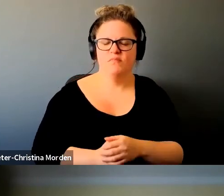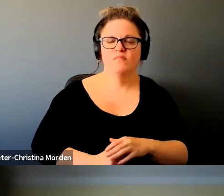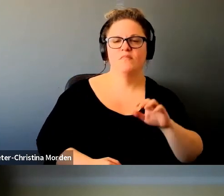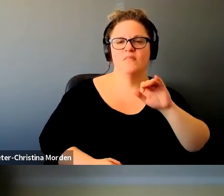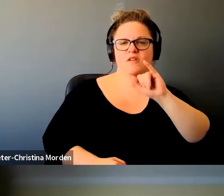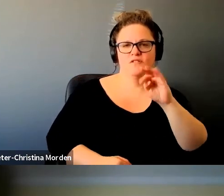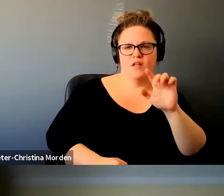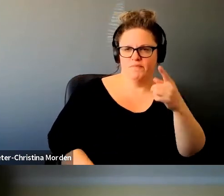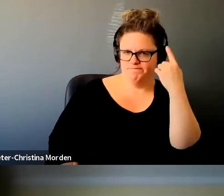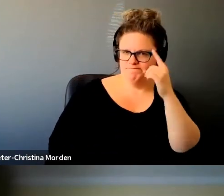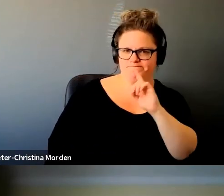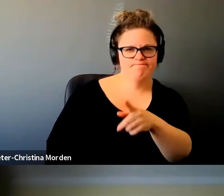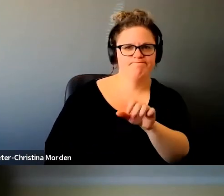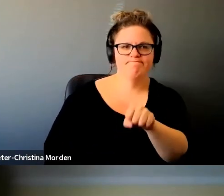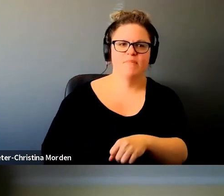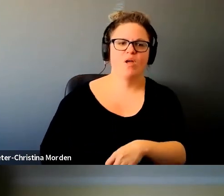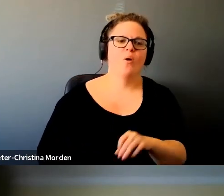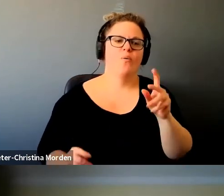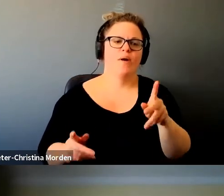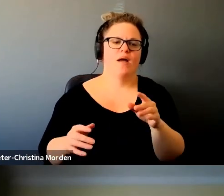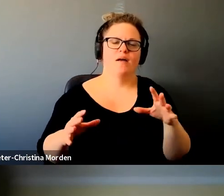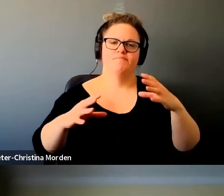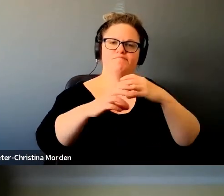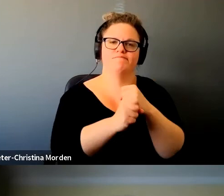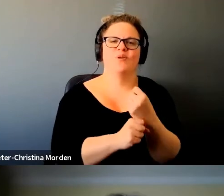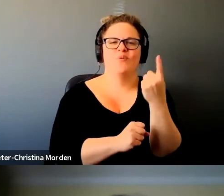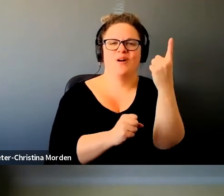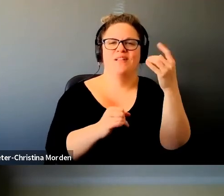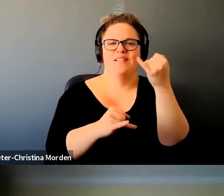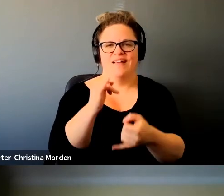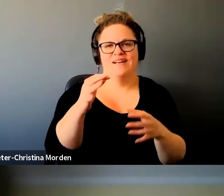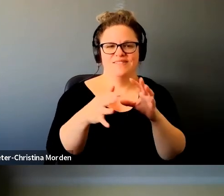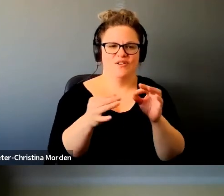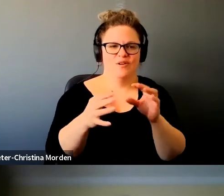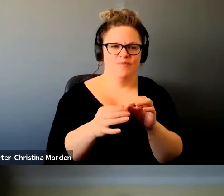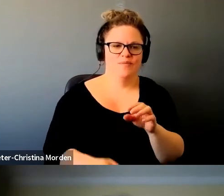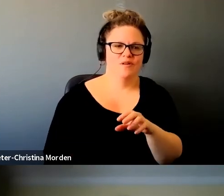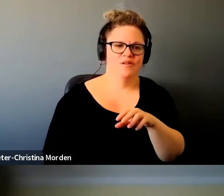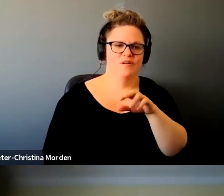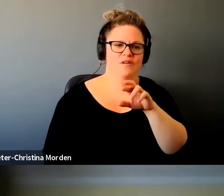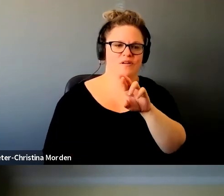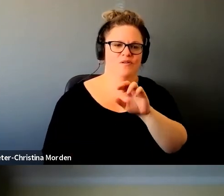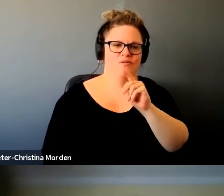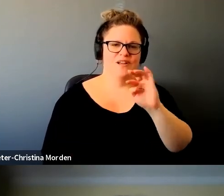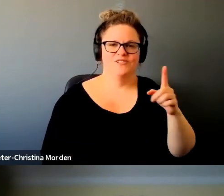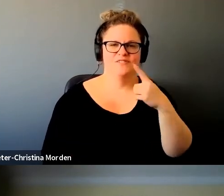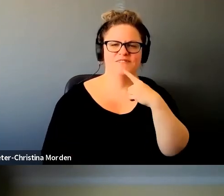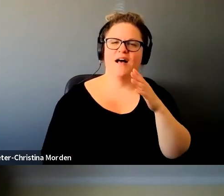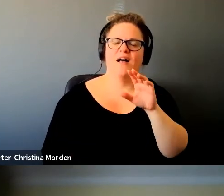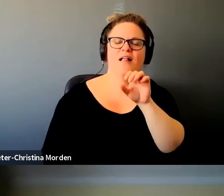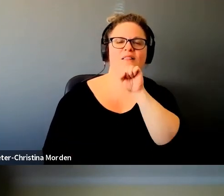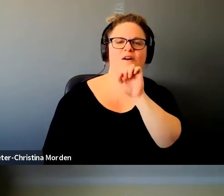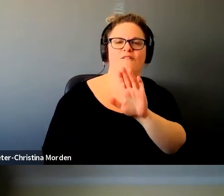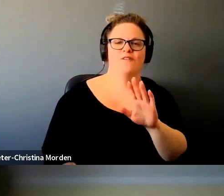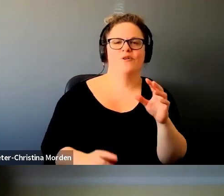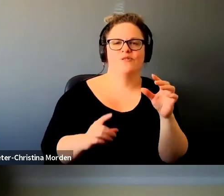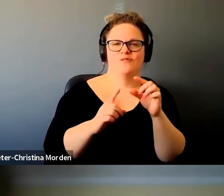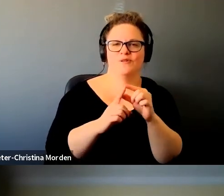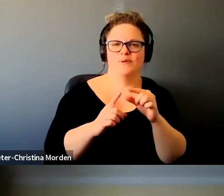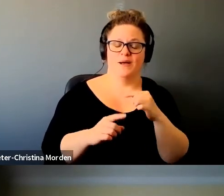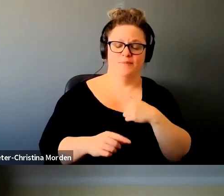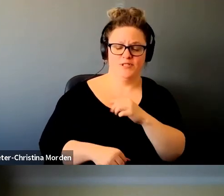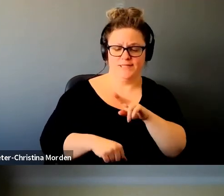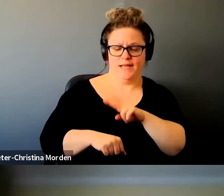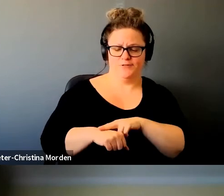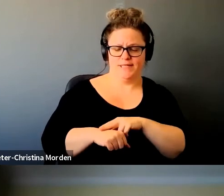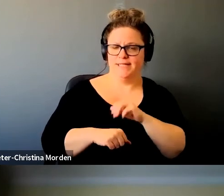Absolutely. So we'll end it with one last comment from Rachel, who says, love natural unpleasantness. She loved that term. So what I'd